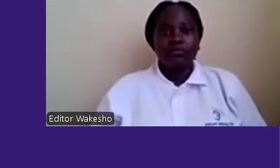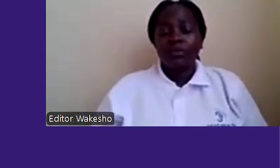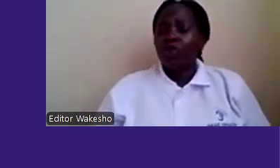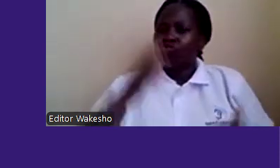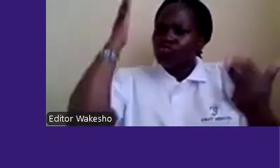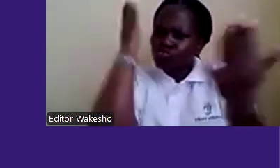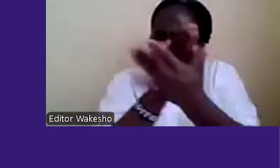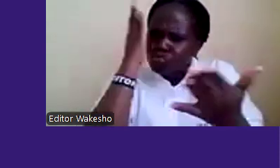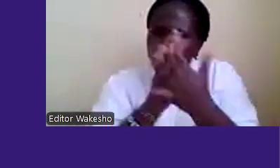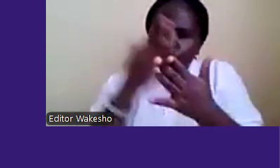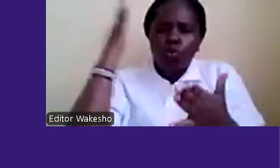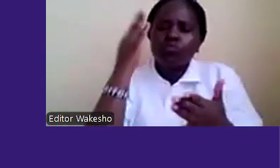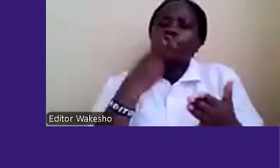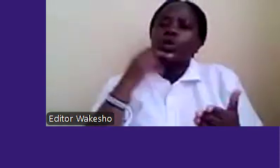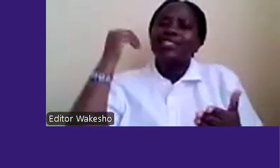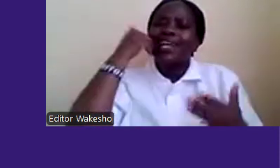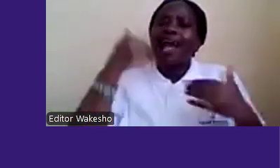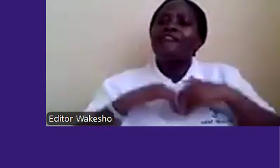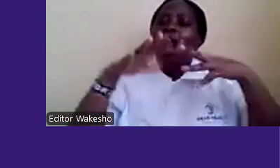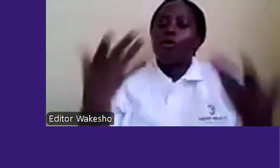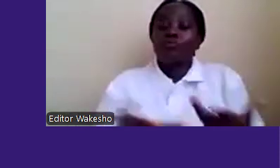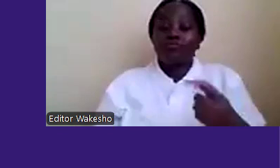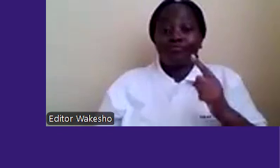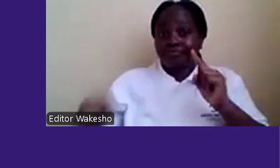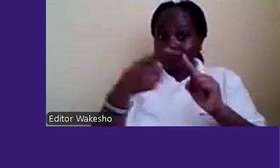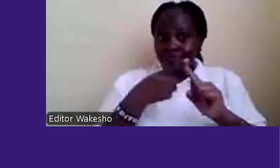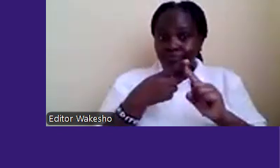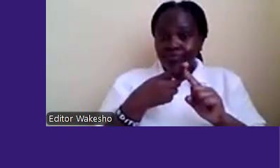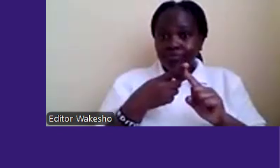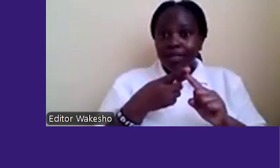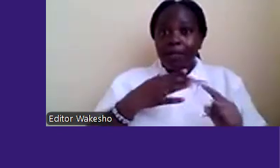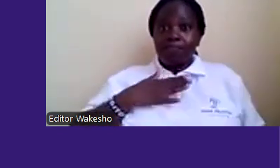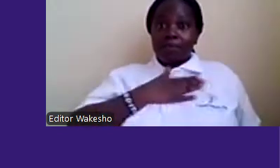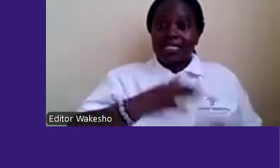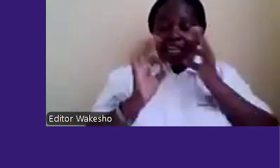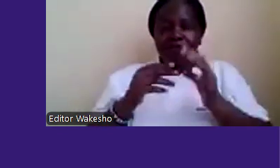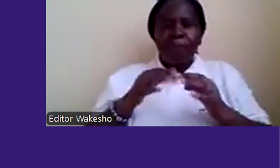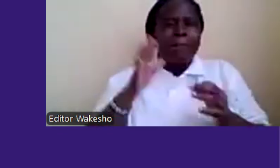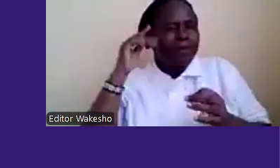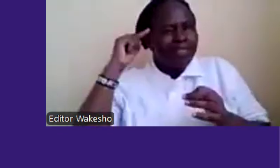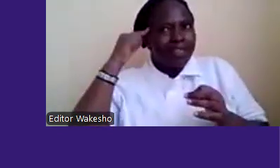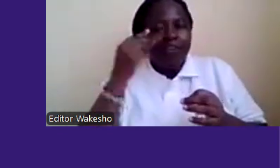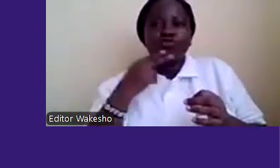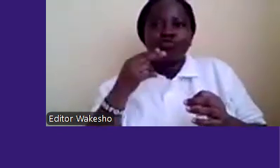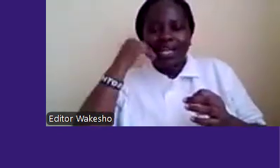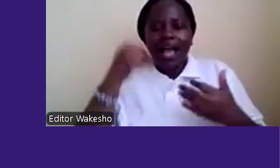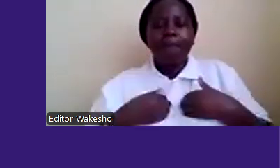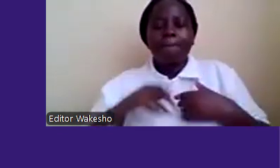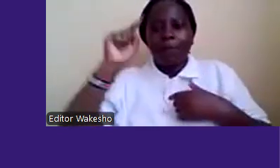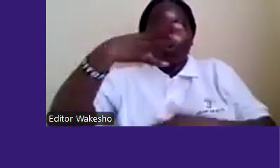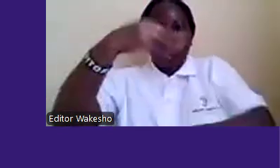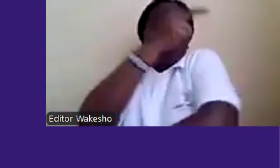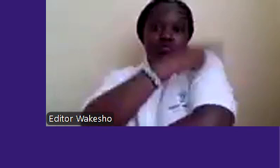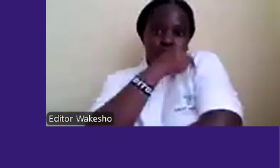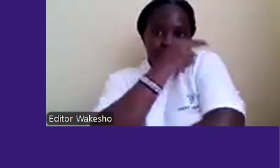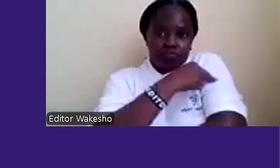you have diabetes? Let me start by saying you need to go to a hospital, right? You need to go to a hospital so that they can